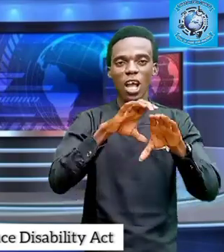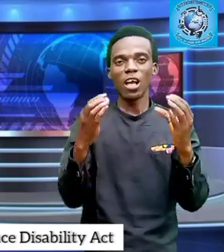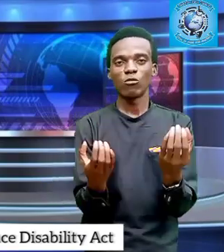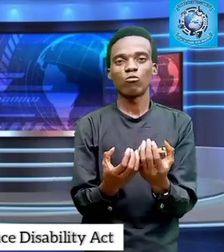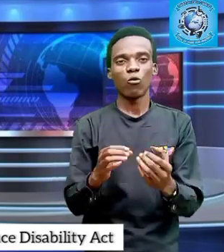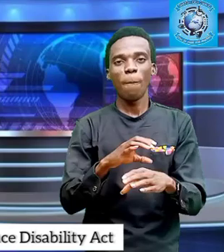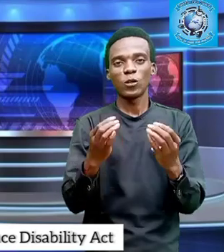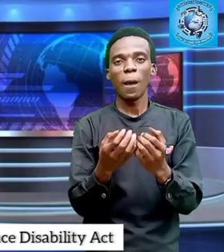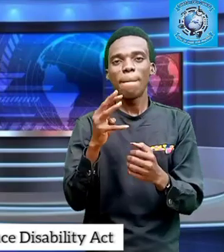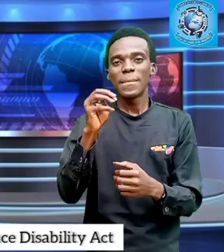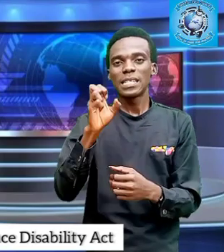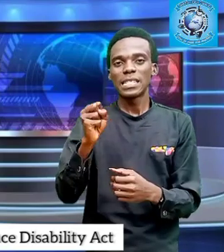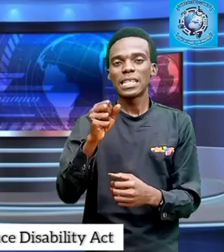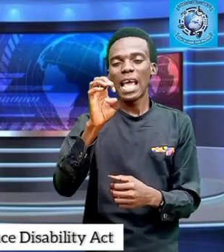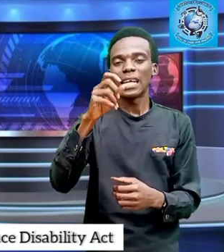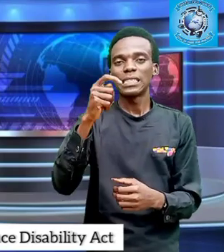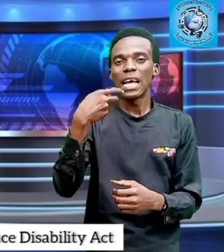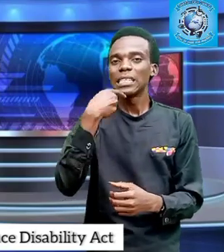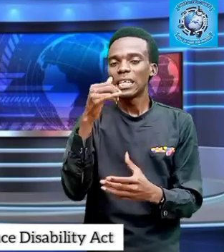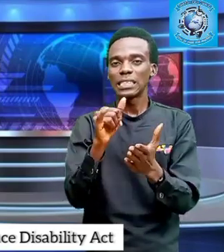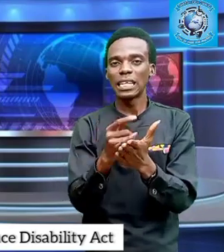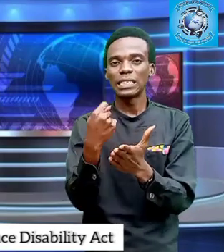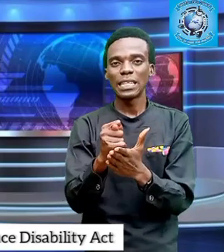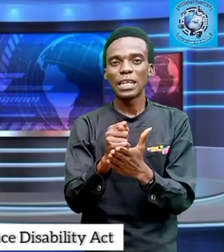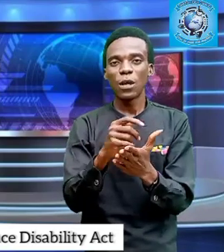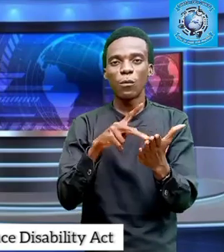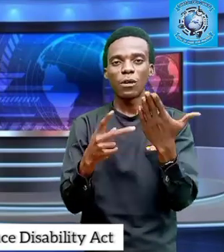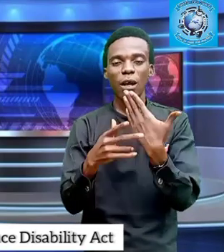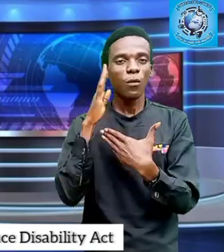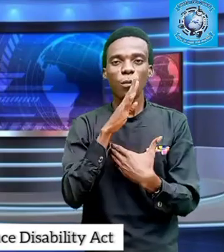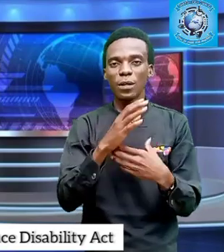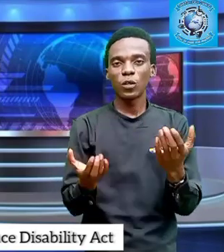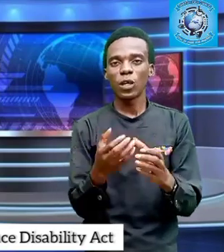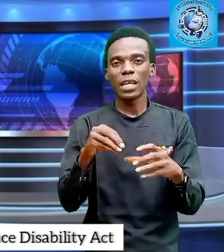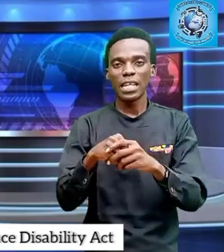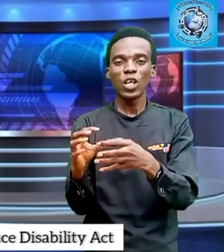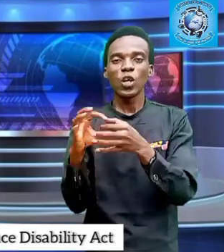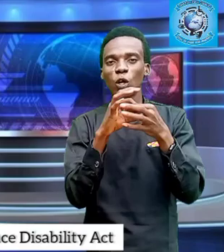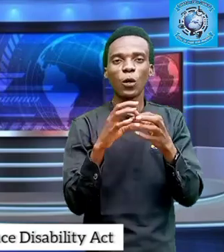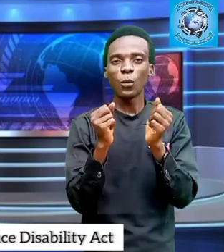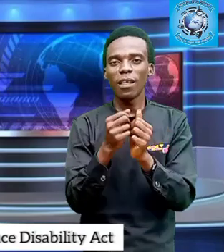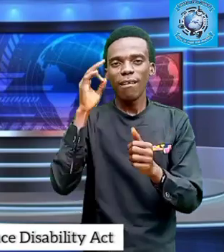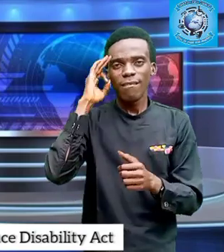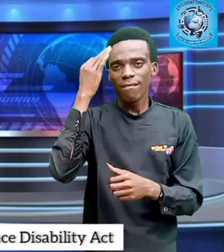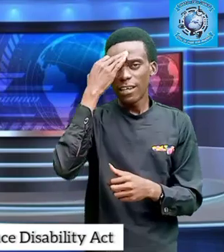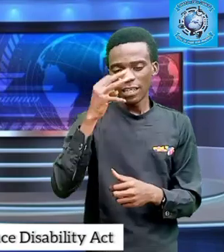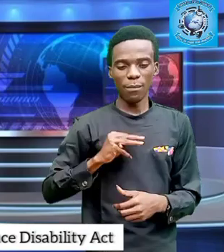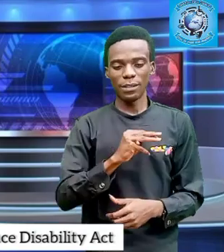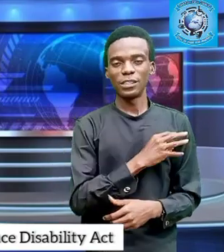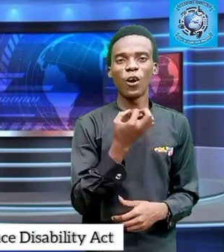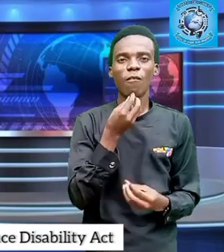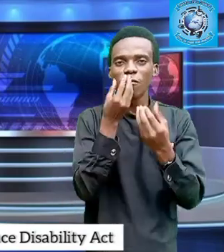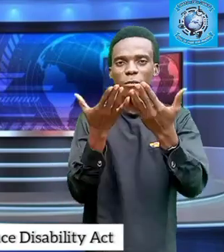Awu Andrews, said that decentralization should be carried out in collaboration with Federal Ministry of